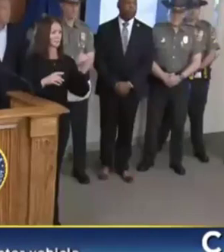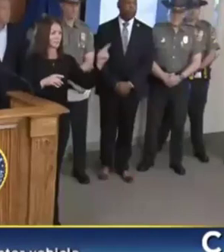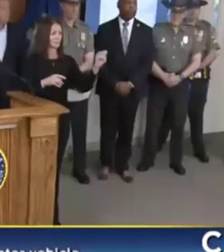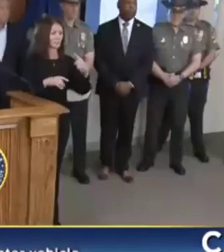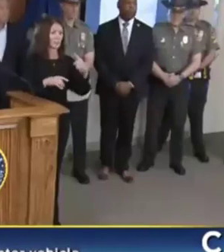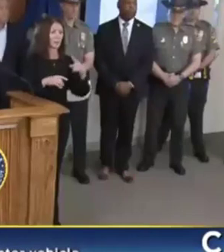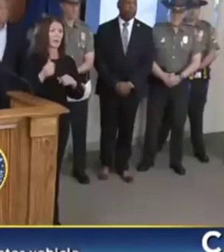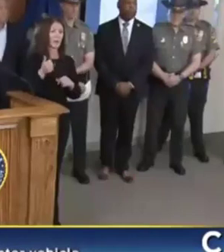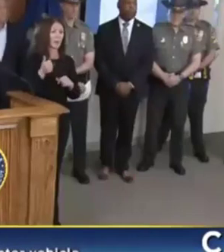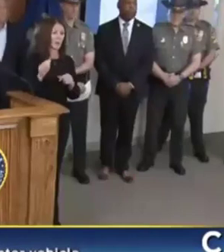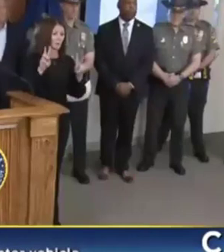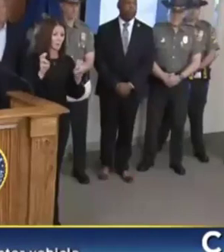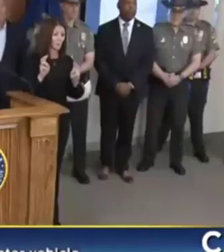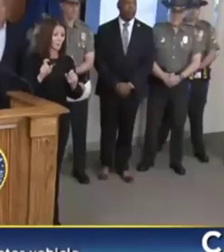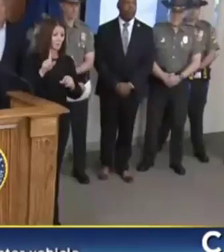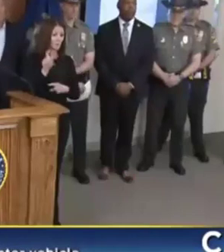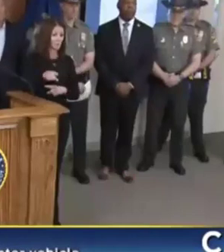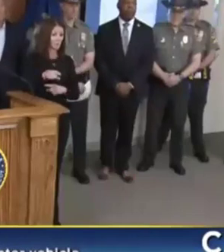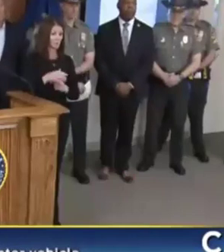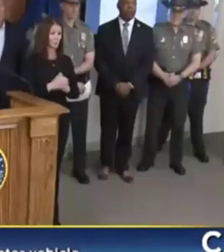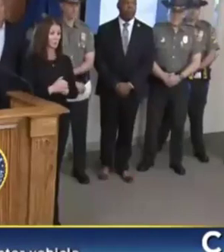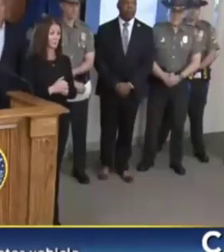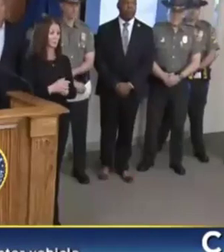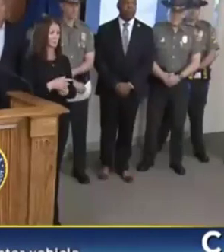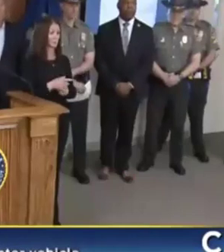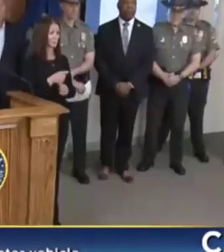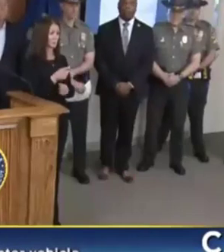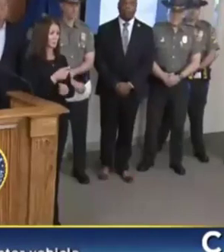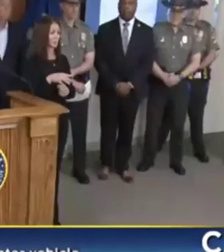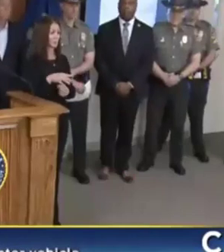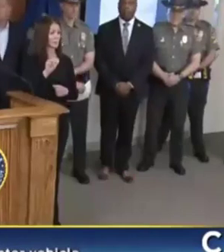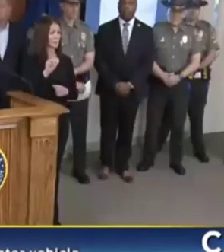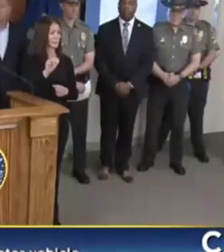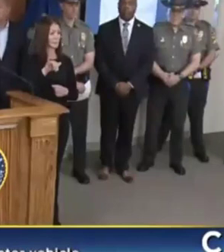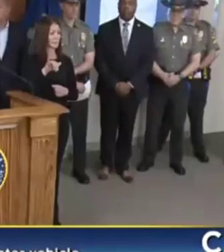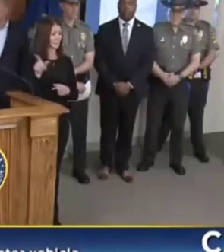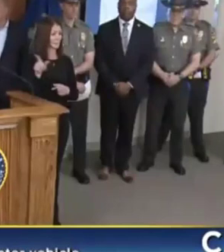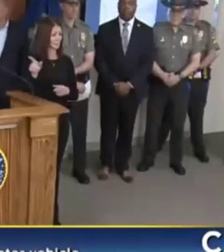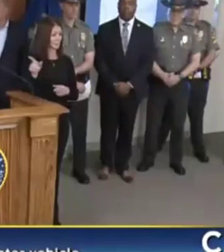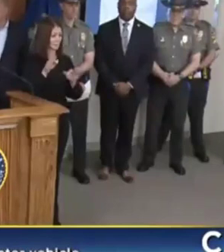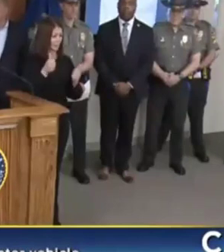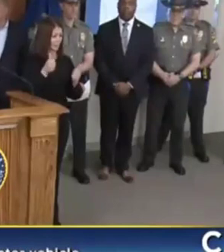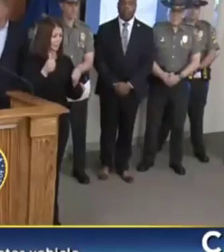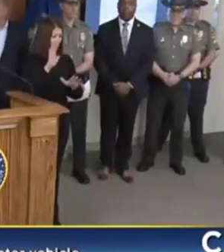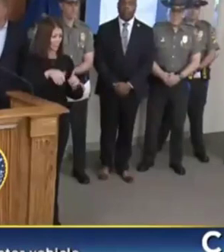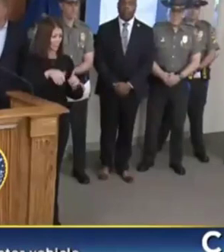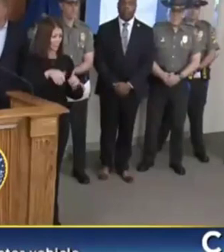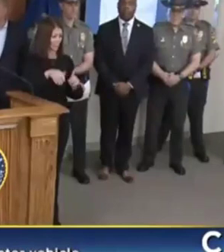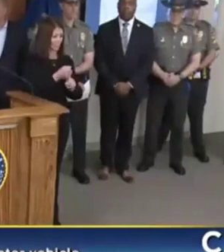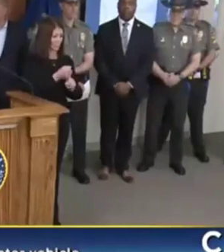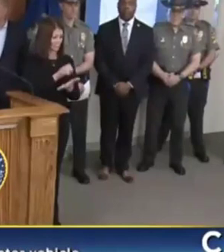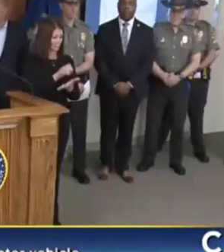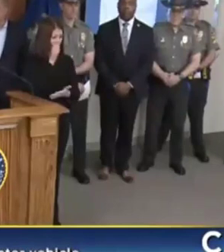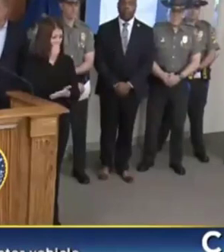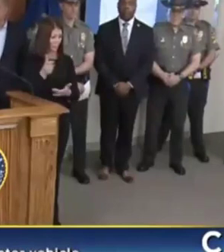on-topic questions? The mayor talked about what impact this may have on the school day tomorrow. Are you making any changes? Obviously, the traffic will